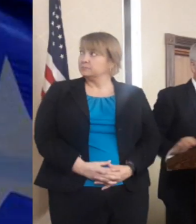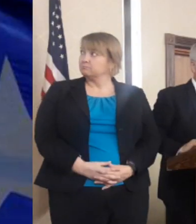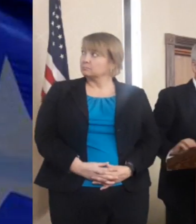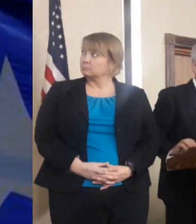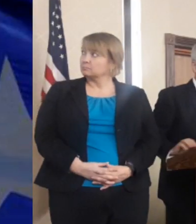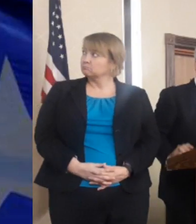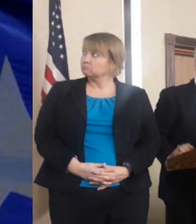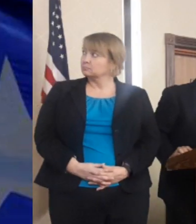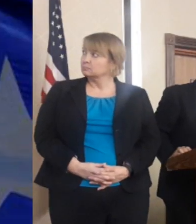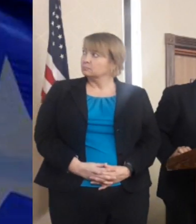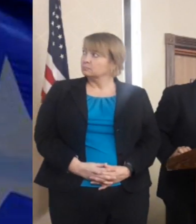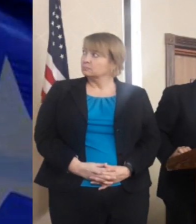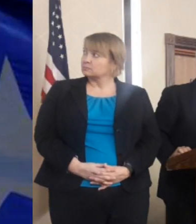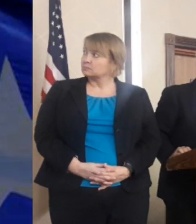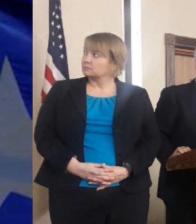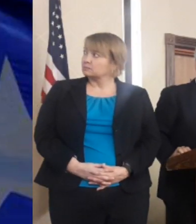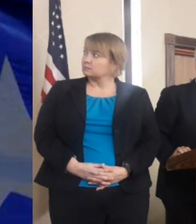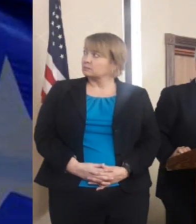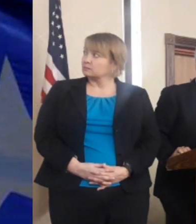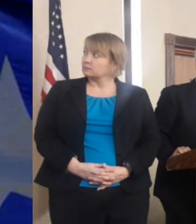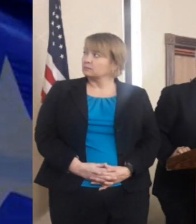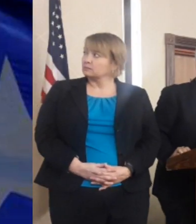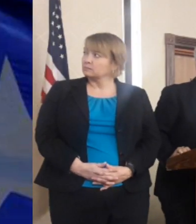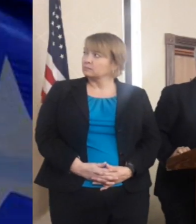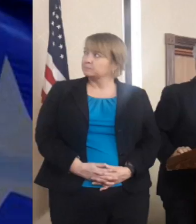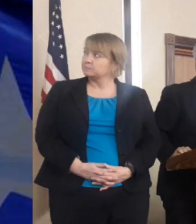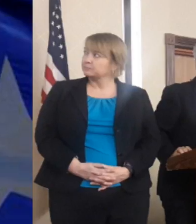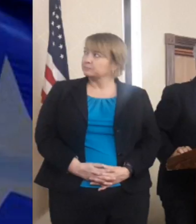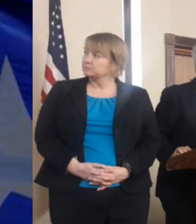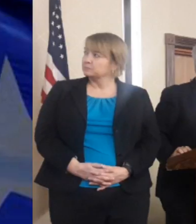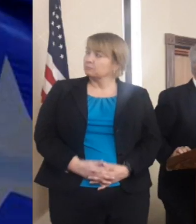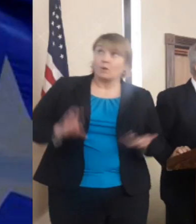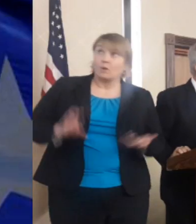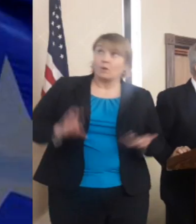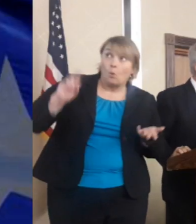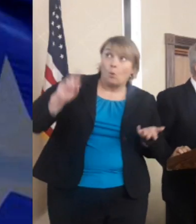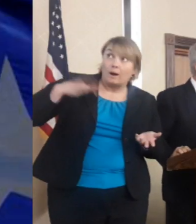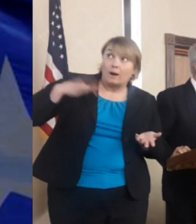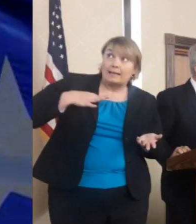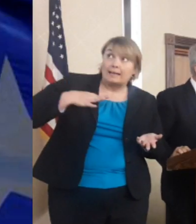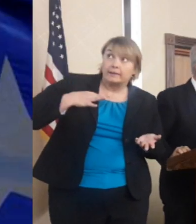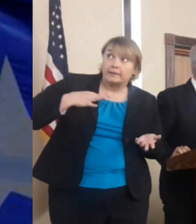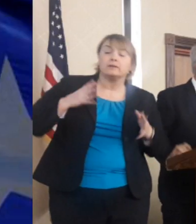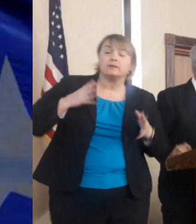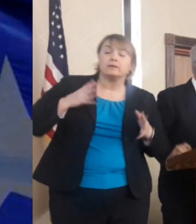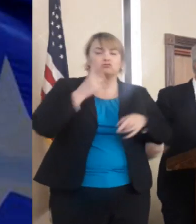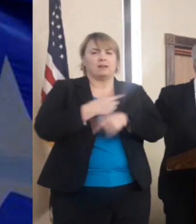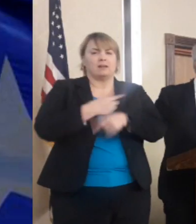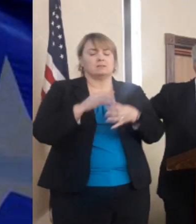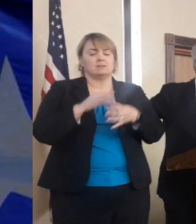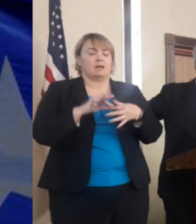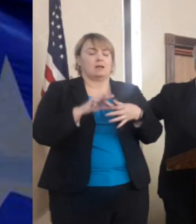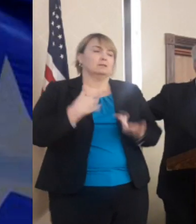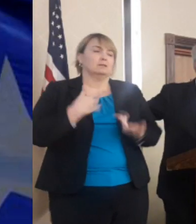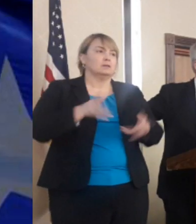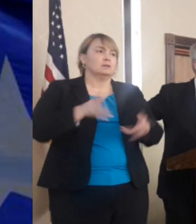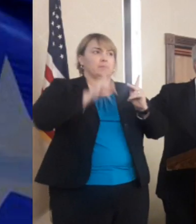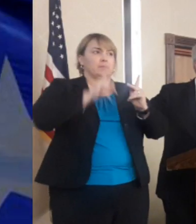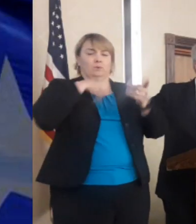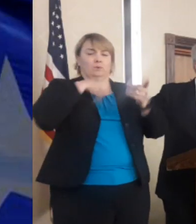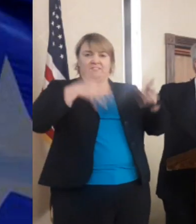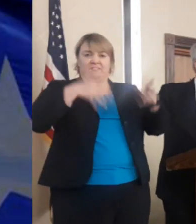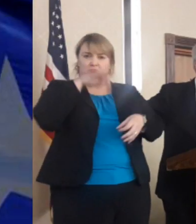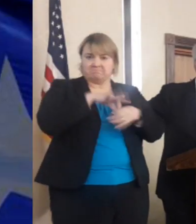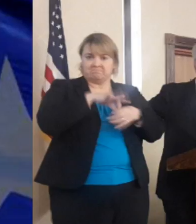Yeah, I said that. I thought I said that. Yeah. Elected officials or candidates, we're talking about now, a child, sibling,